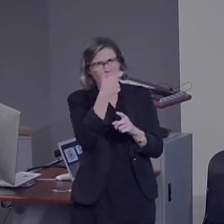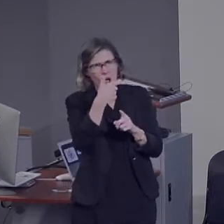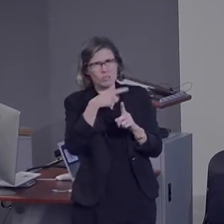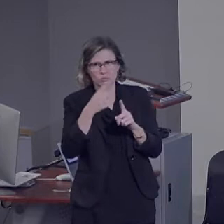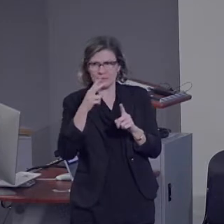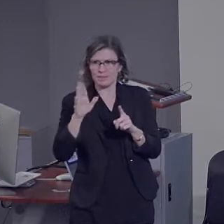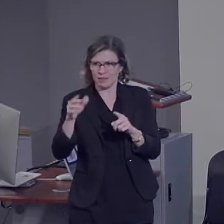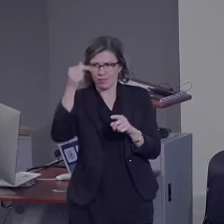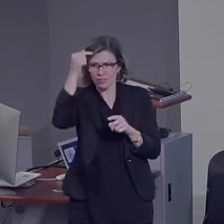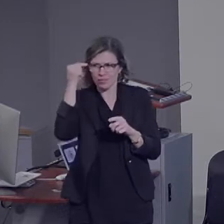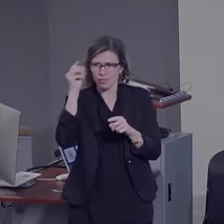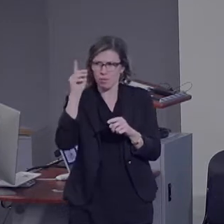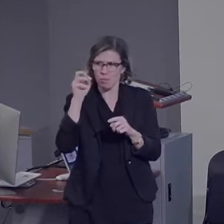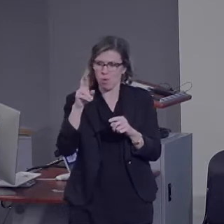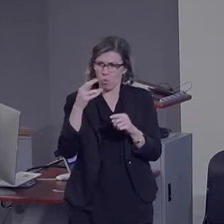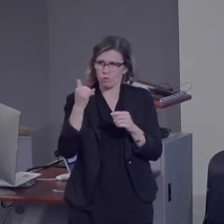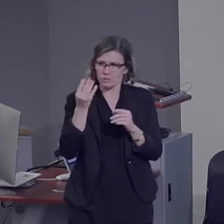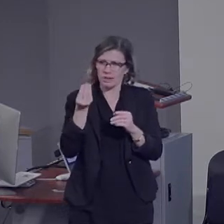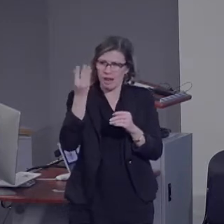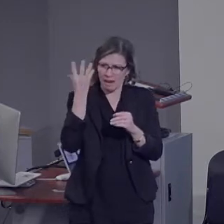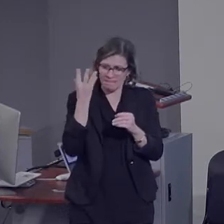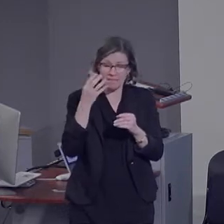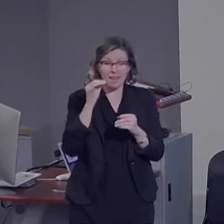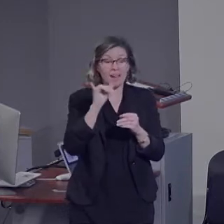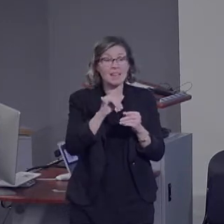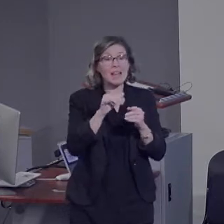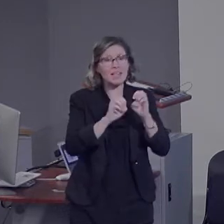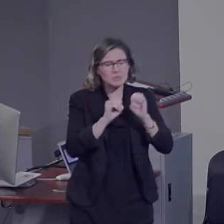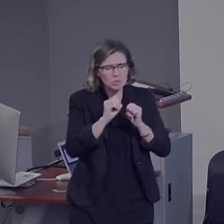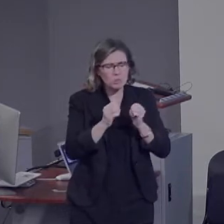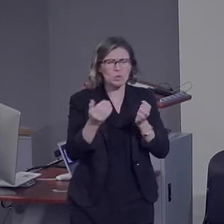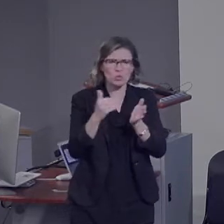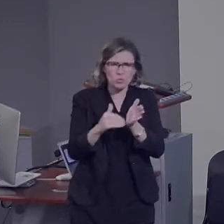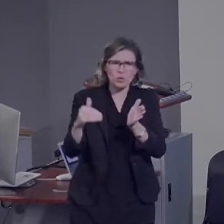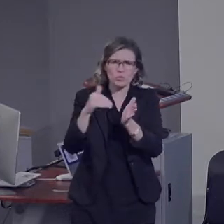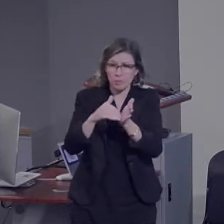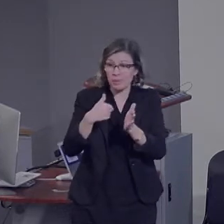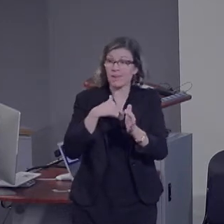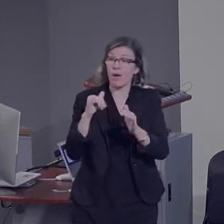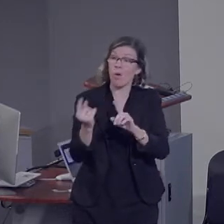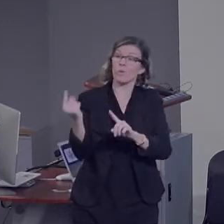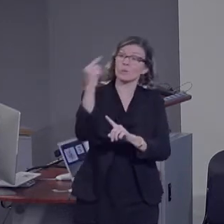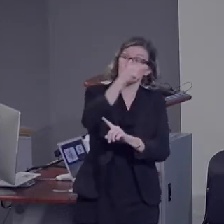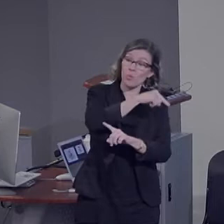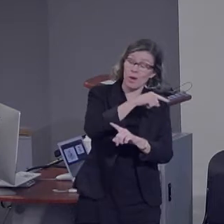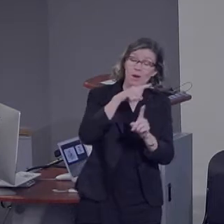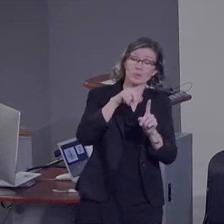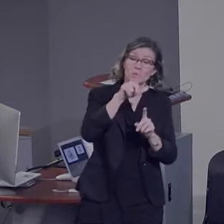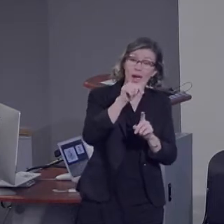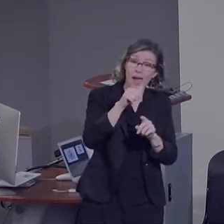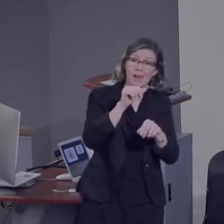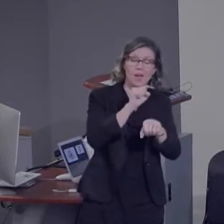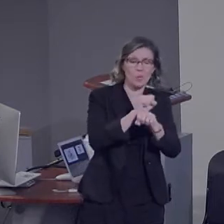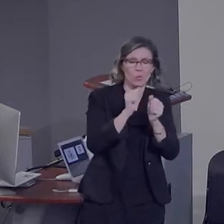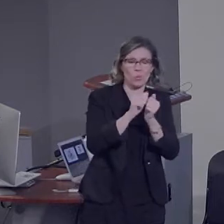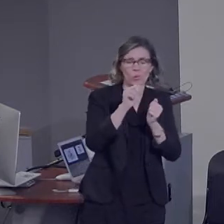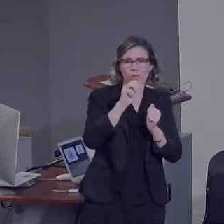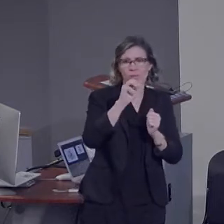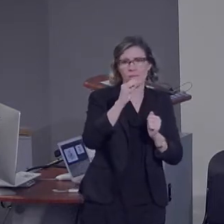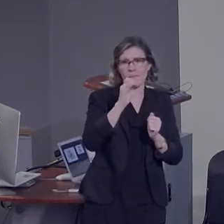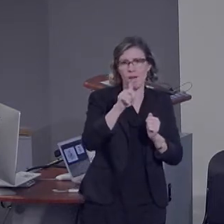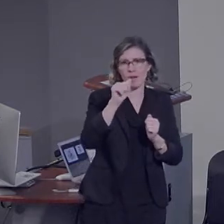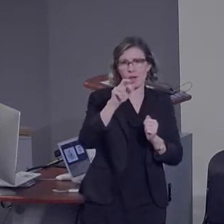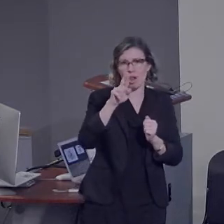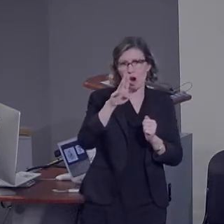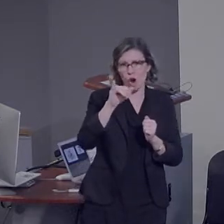This experiment has been repeated several times. By myself, I went to Los Angeles working with Scott Grafton and Larby, but I want to